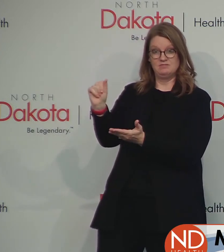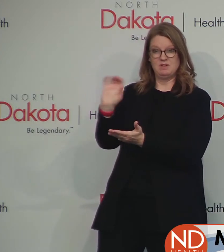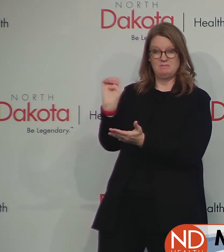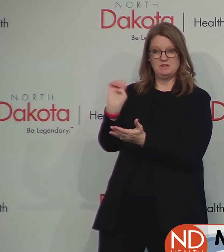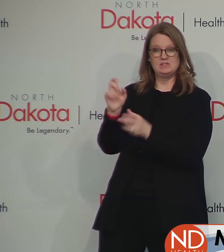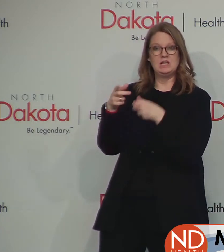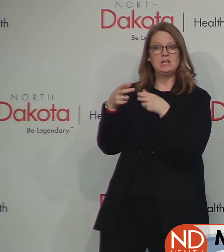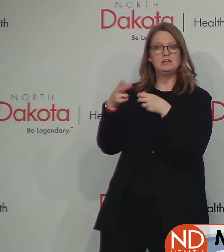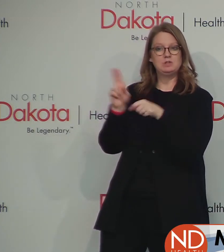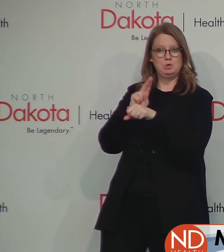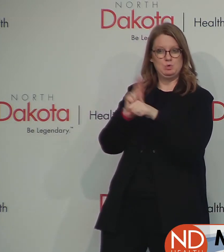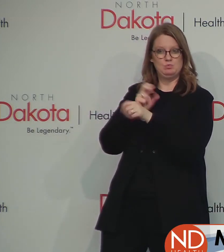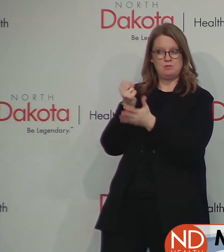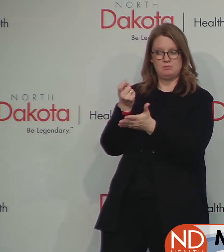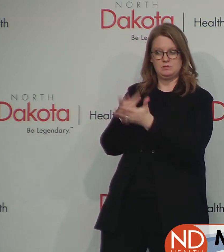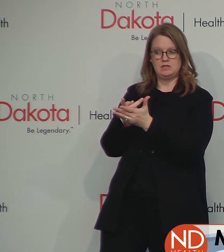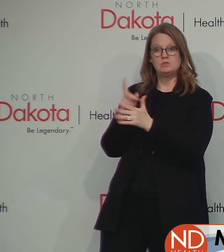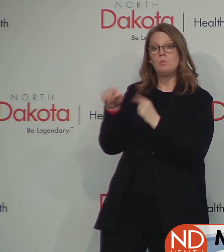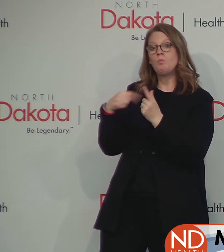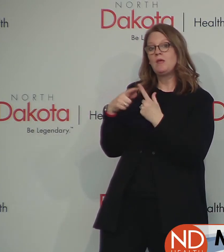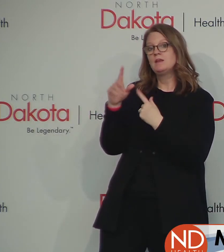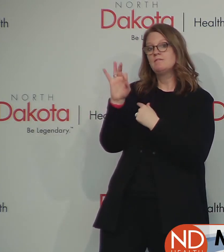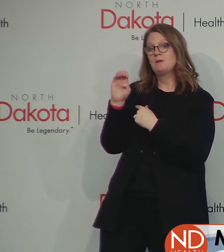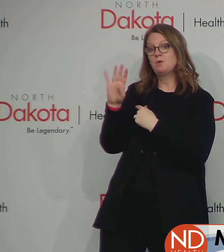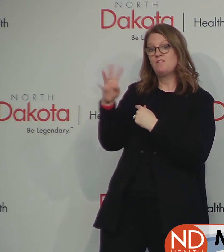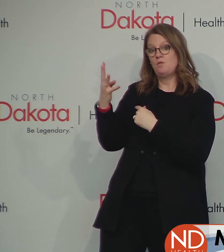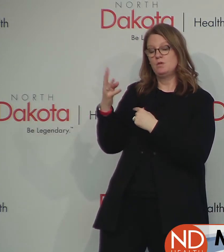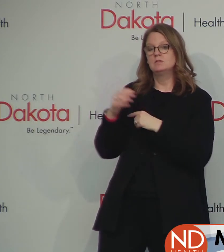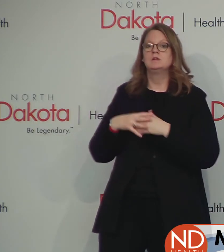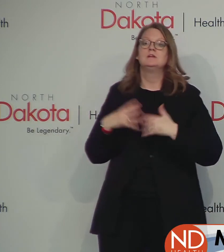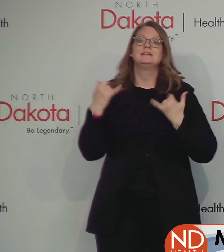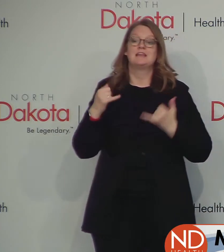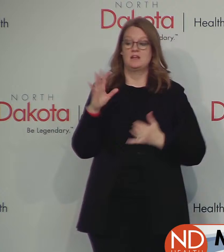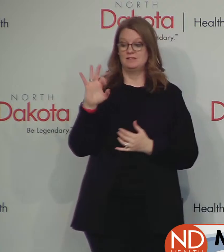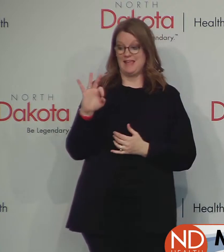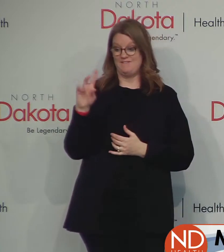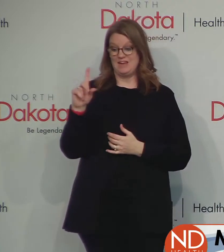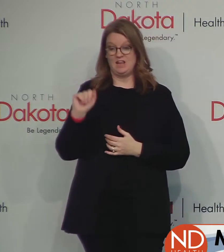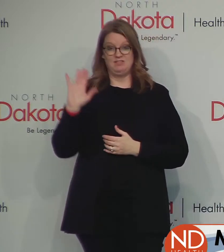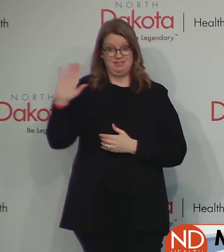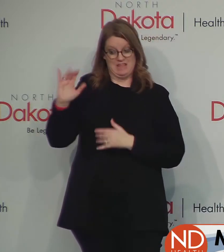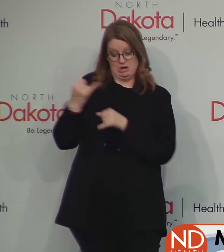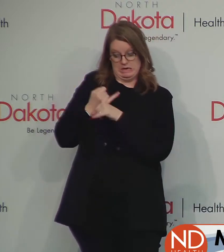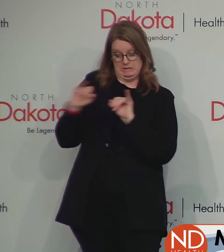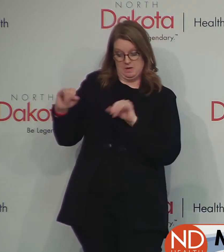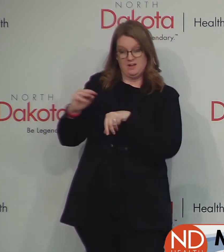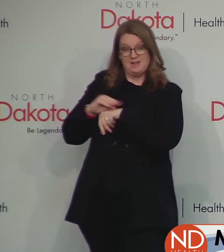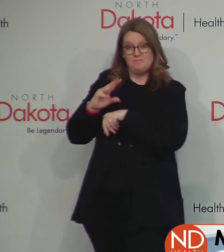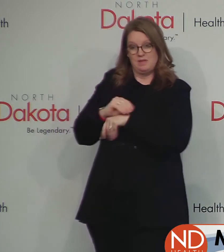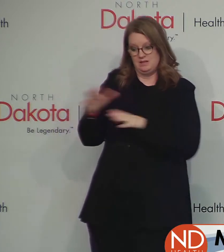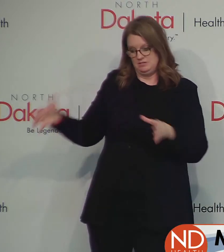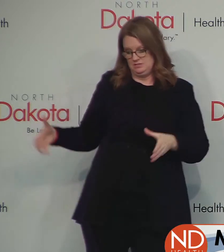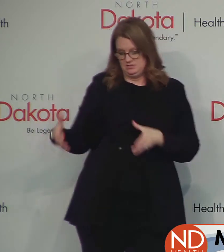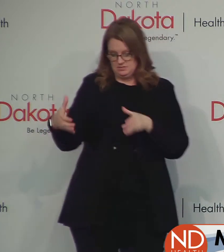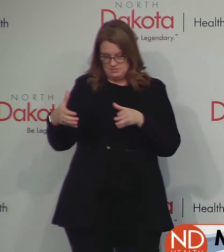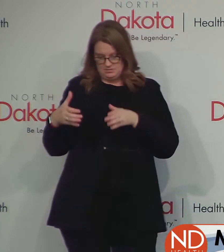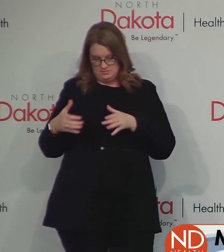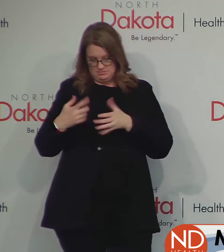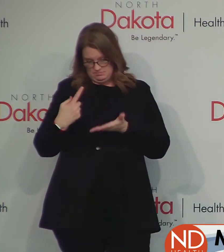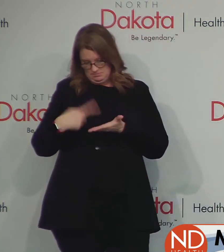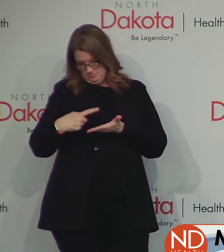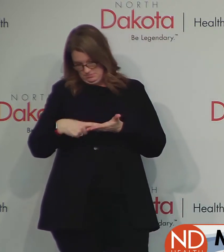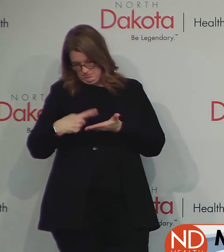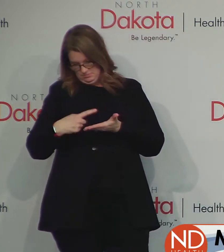use authorization on February 4th. The FDA's Independent Advisory Committee meets February